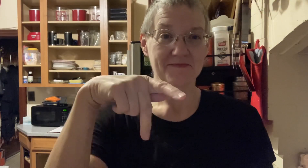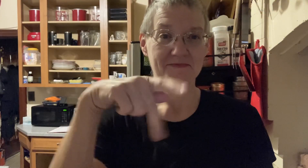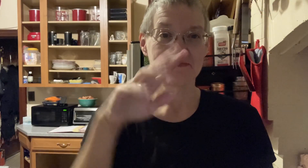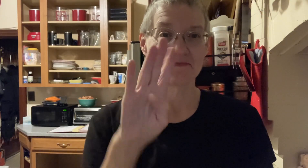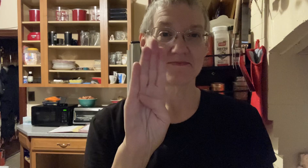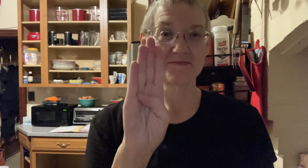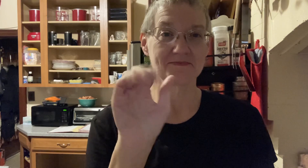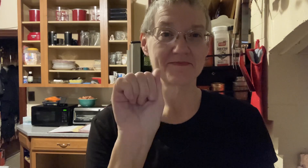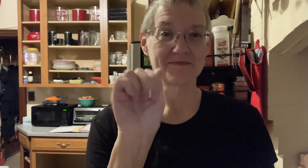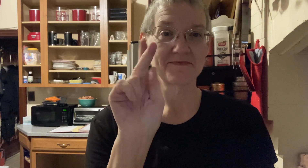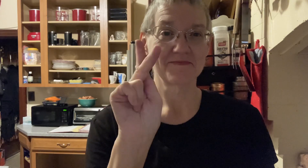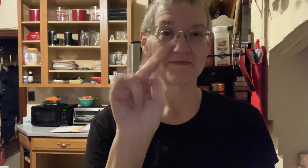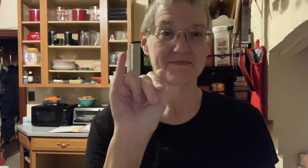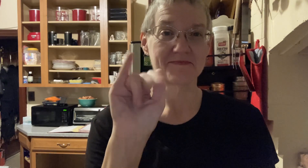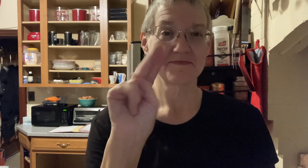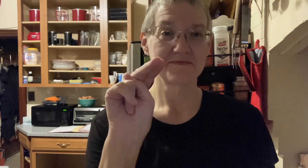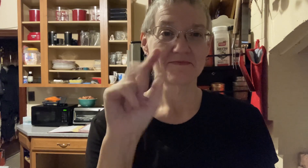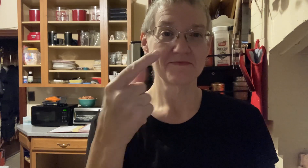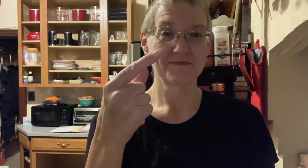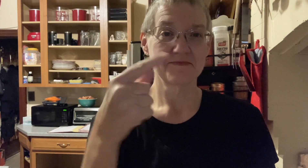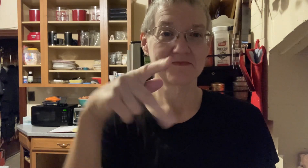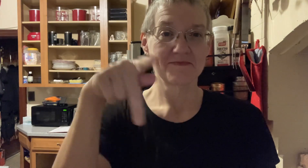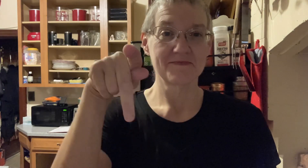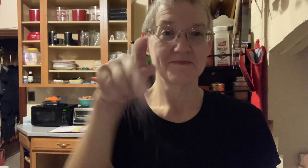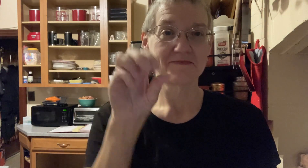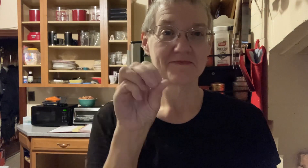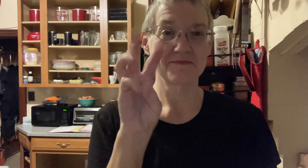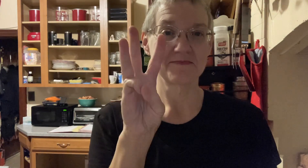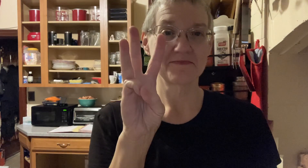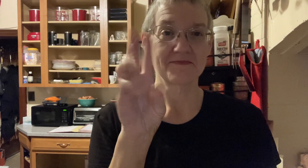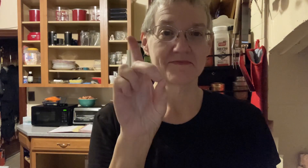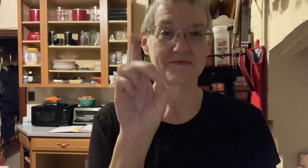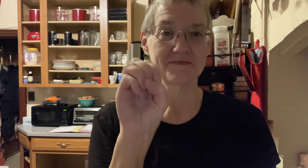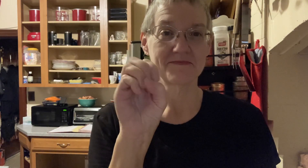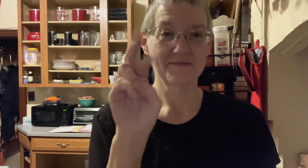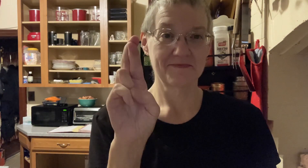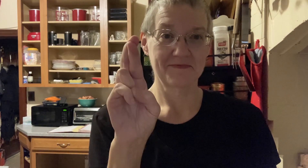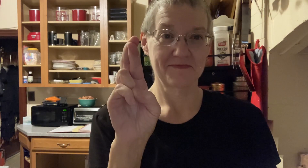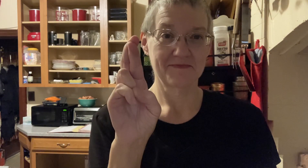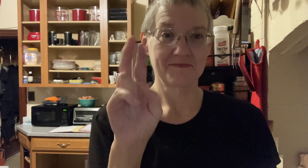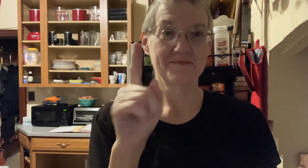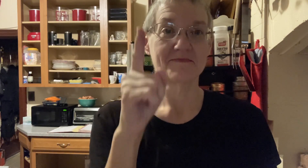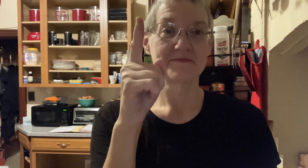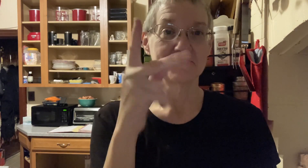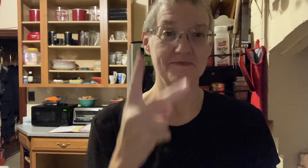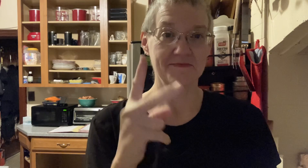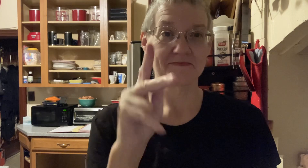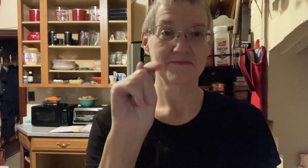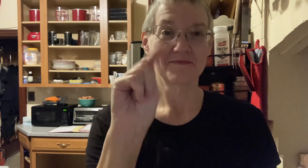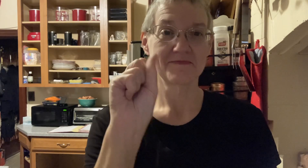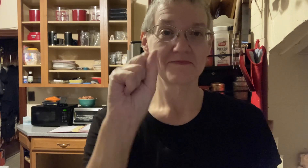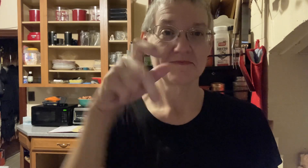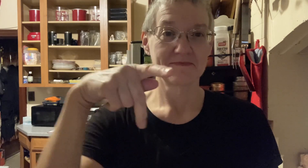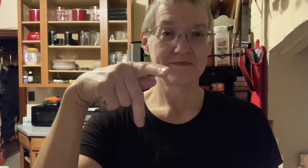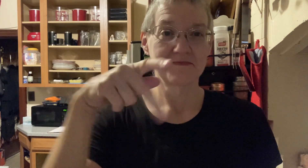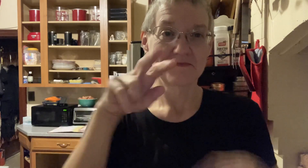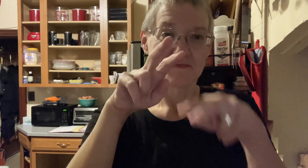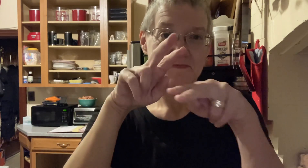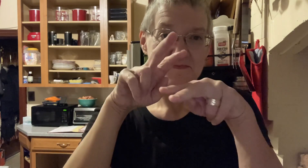We're going to add 1/2 teaspoon of baking powder and 1/2